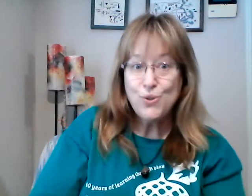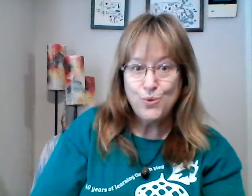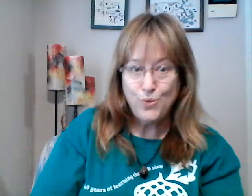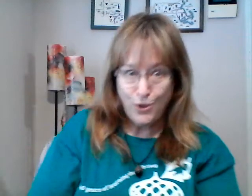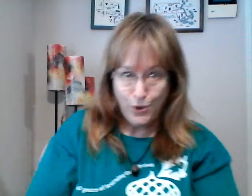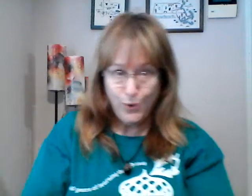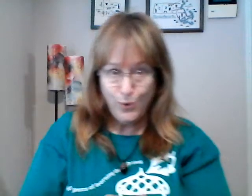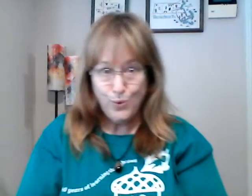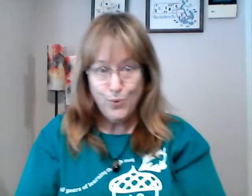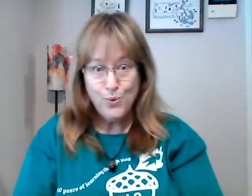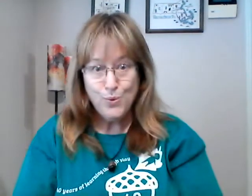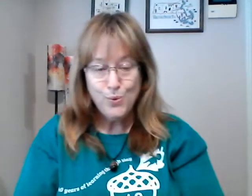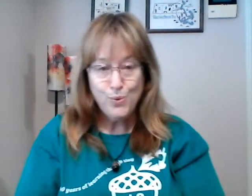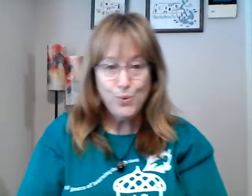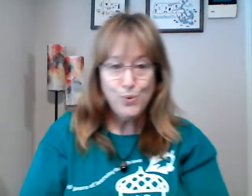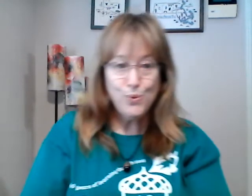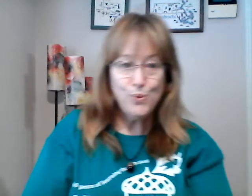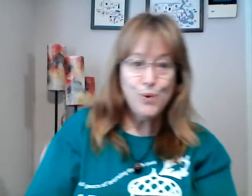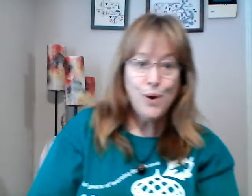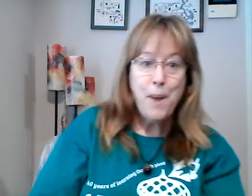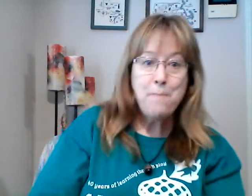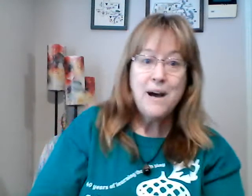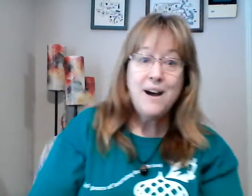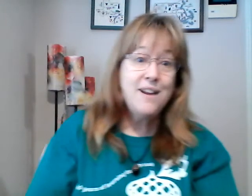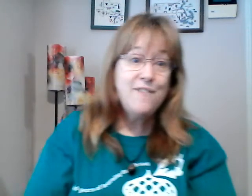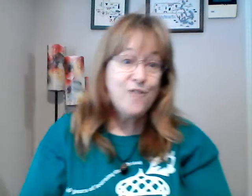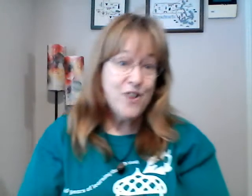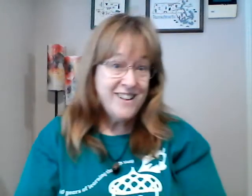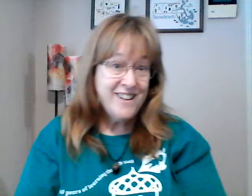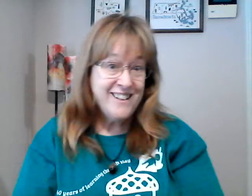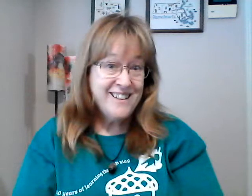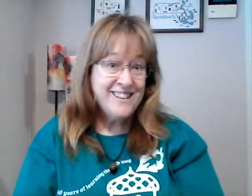you My friend